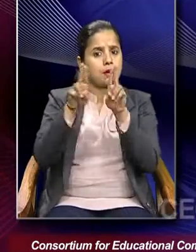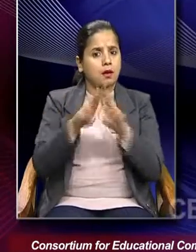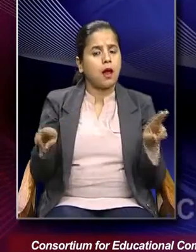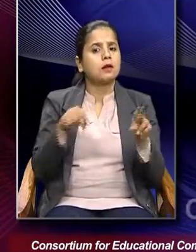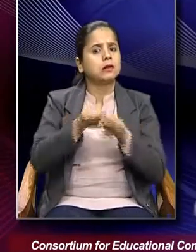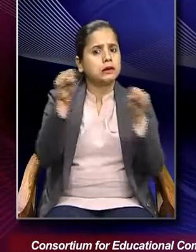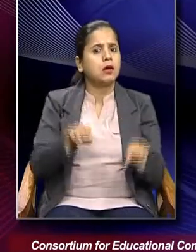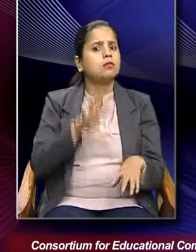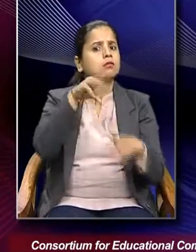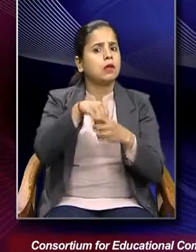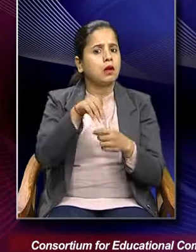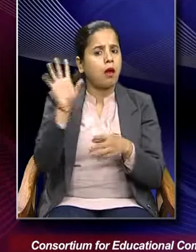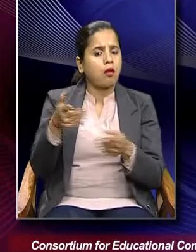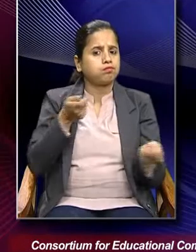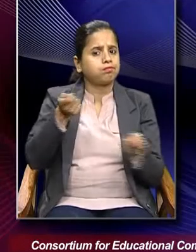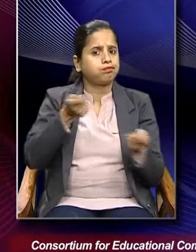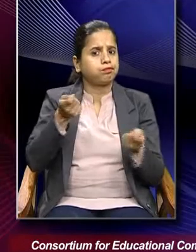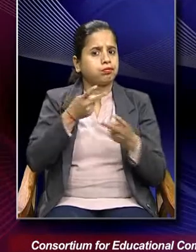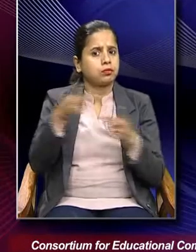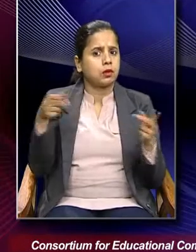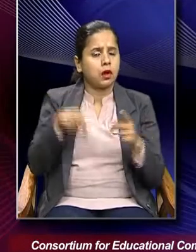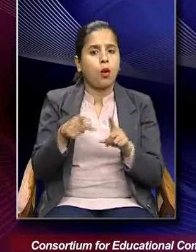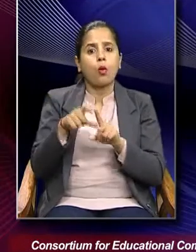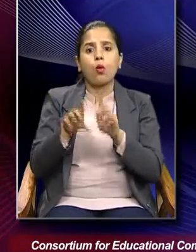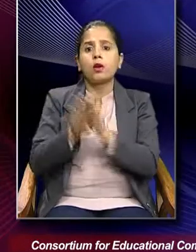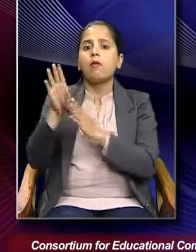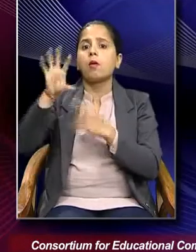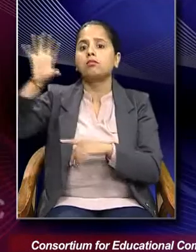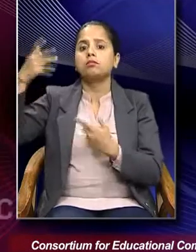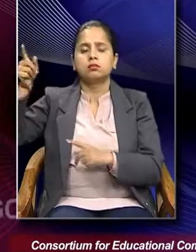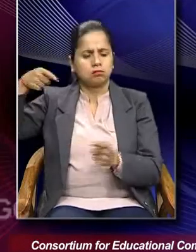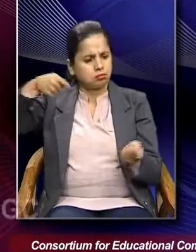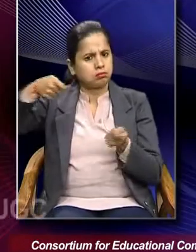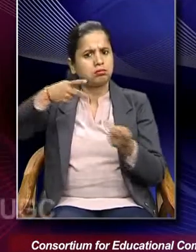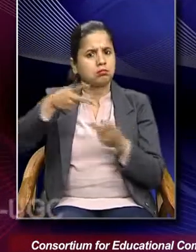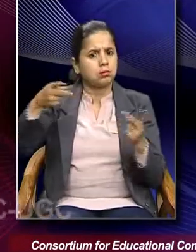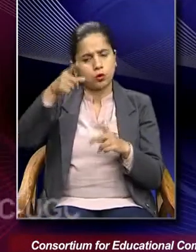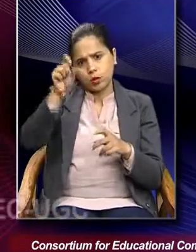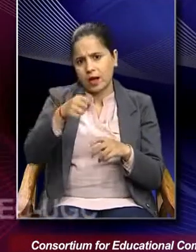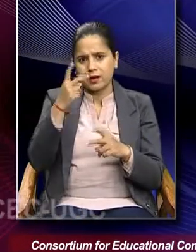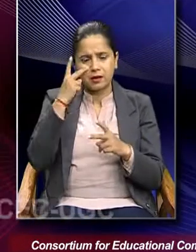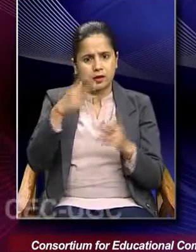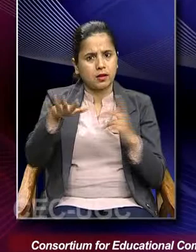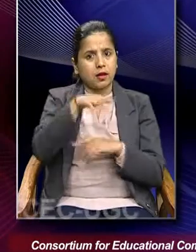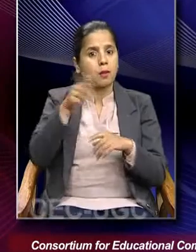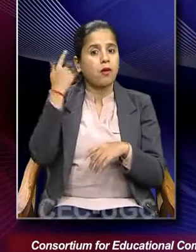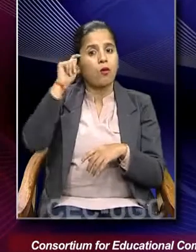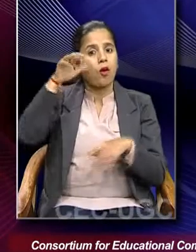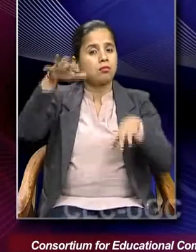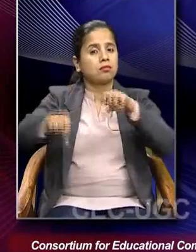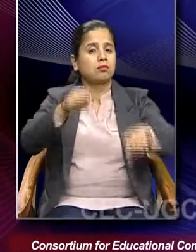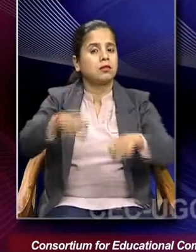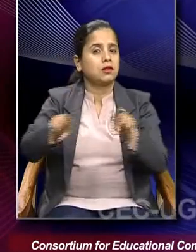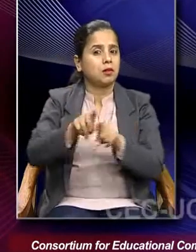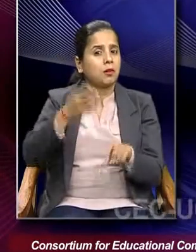system dominated by now developed nations. So here you can see the phase of colonization in